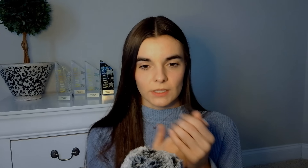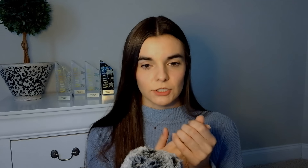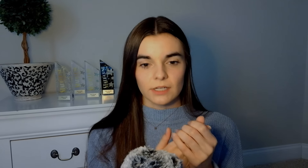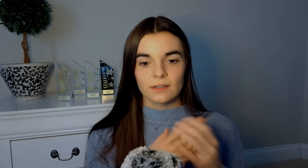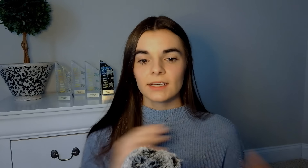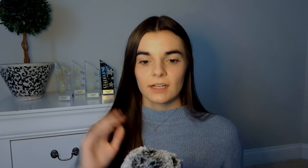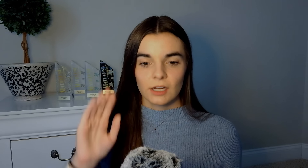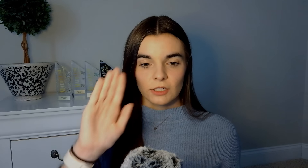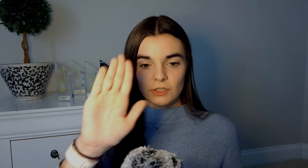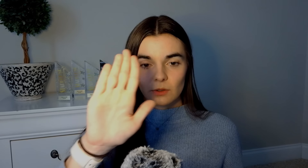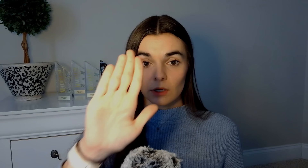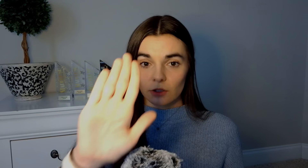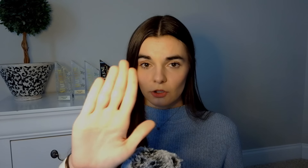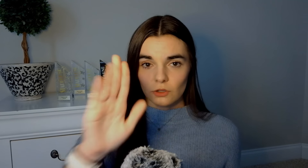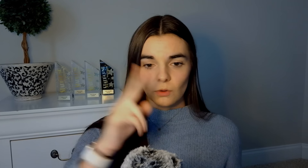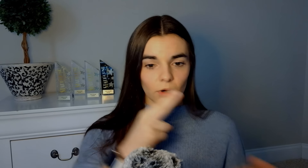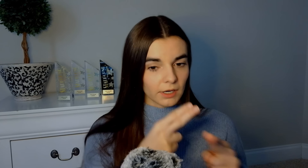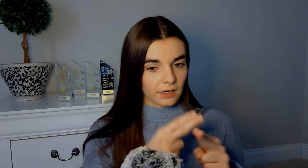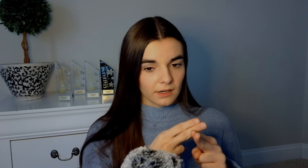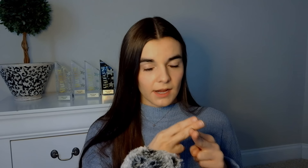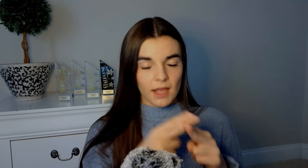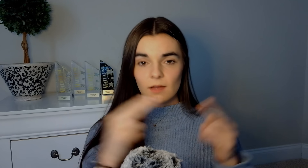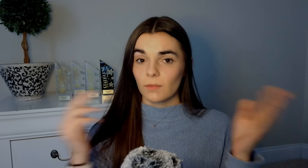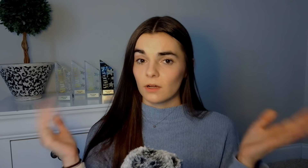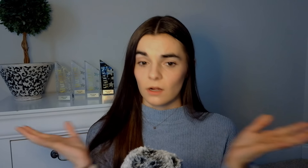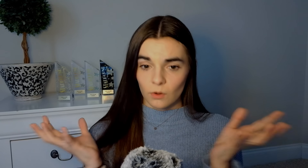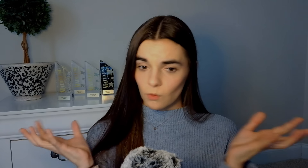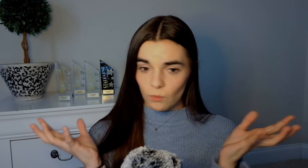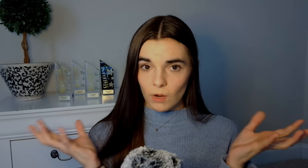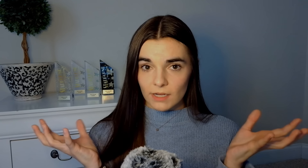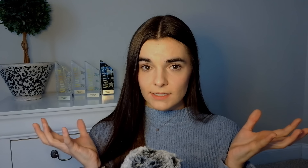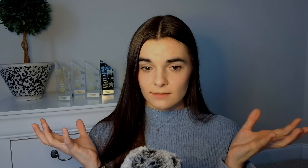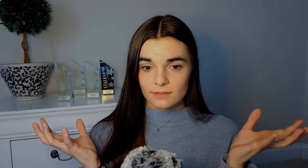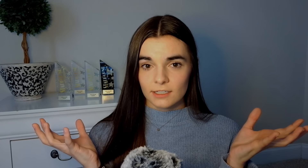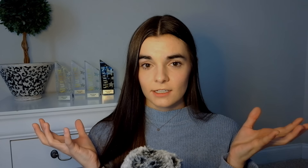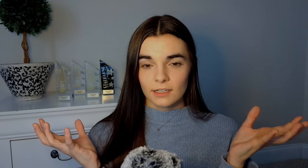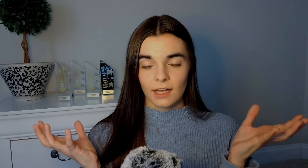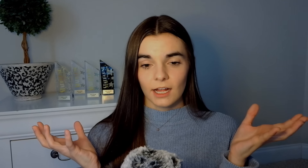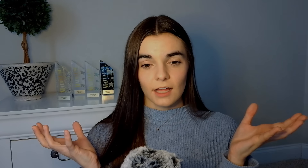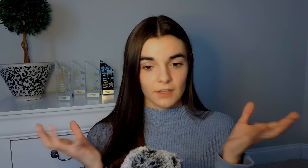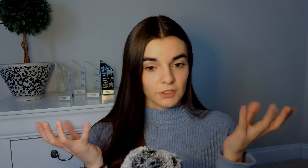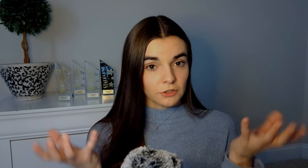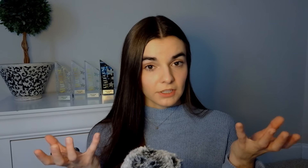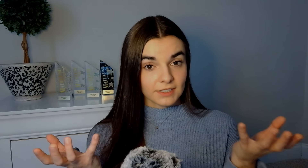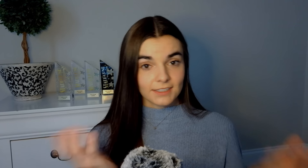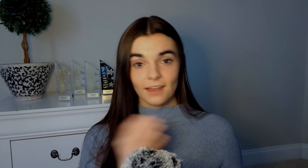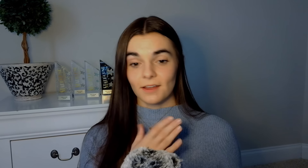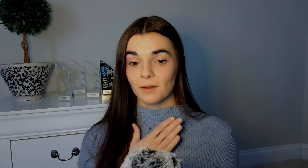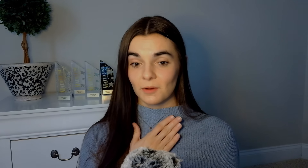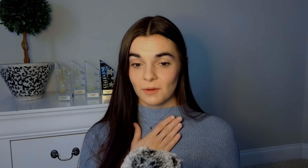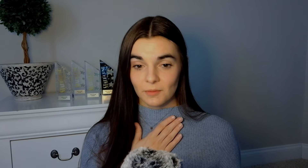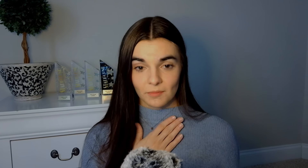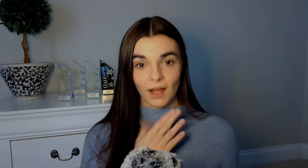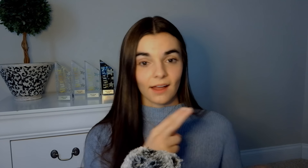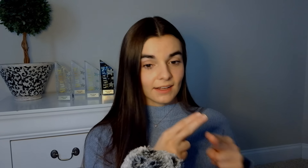question. So your name, what? And then you can say my